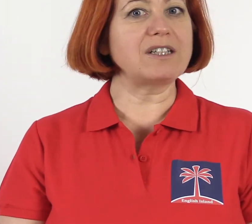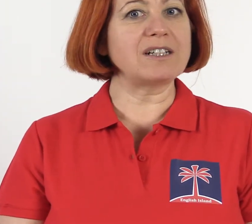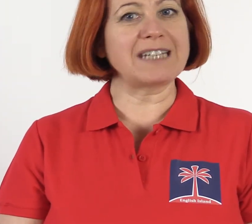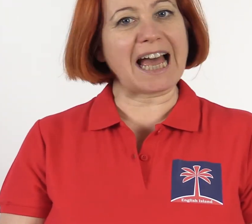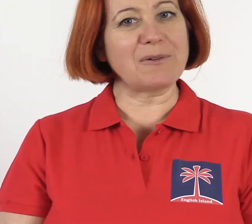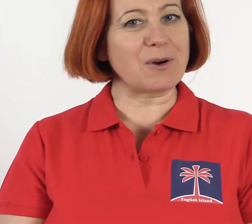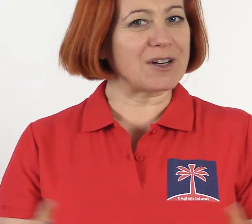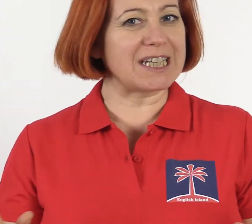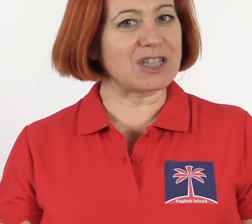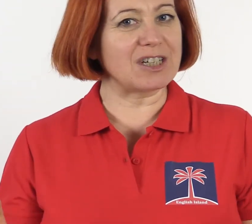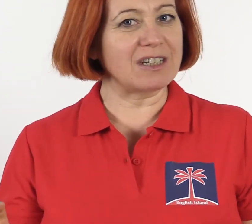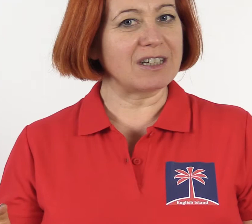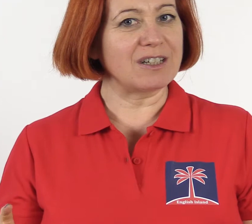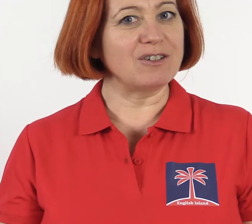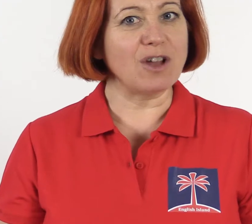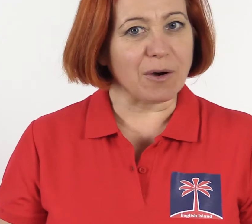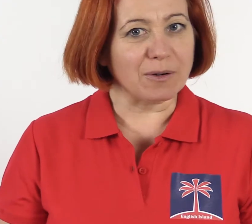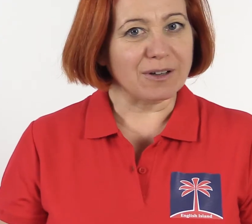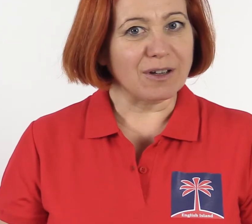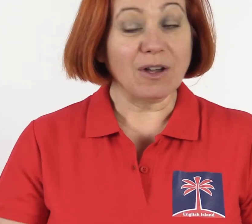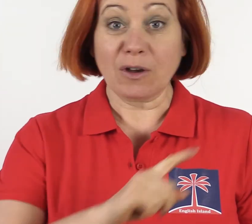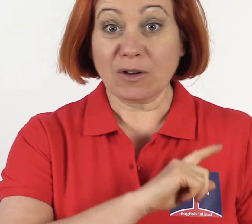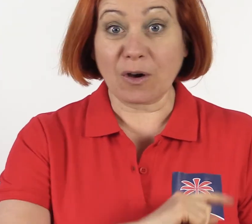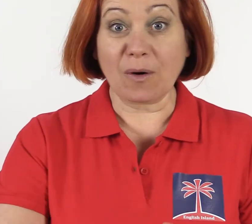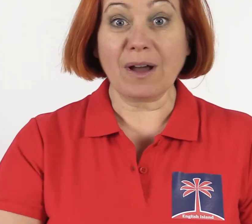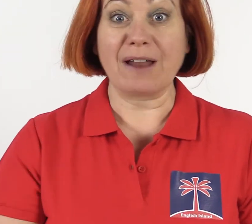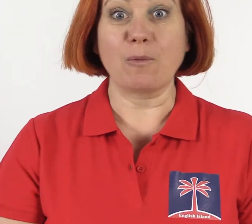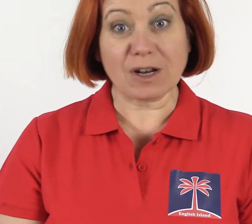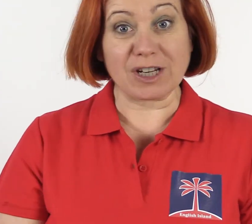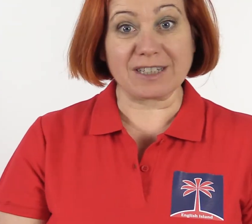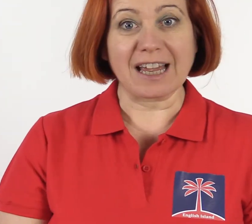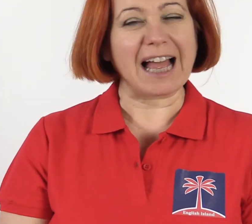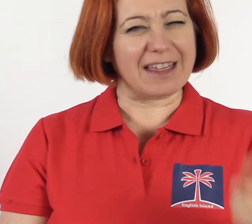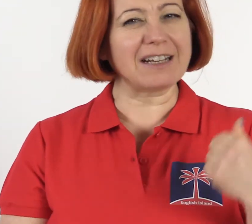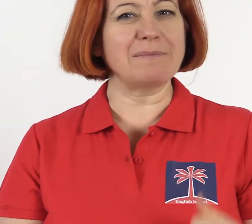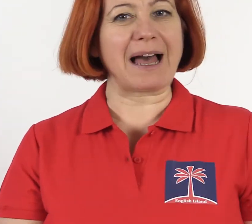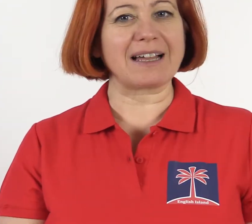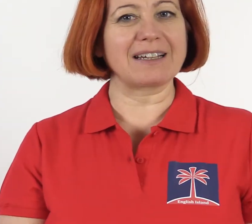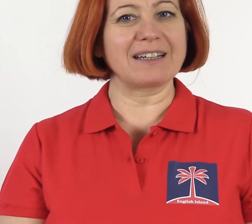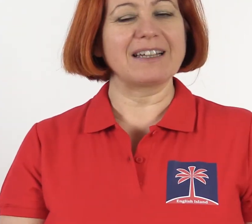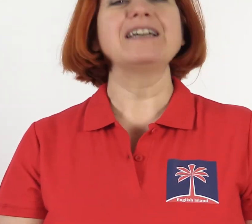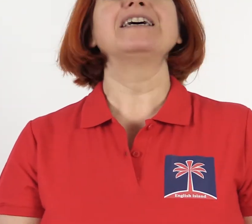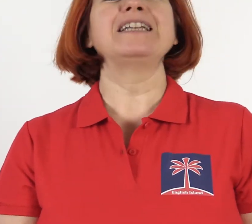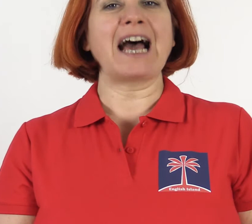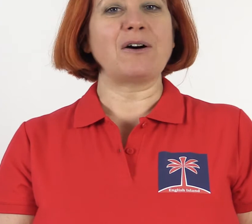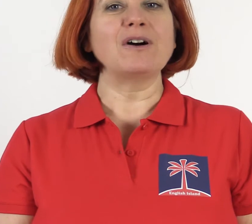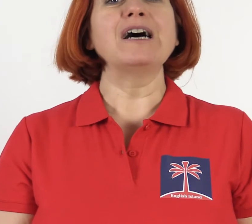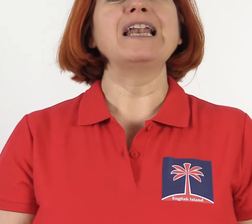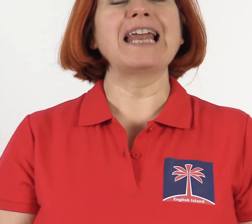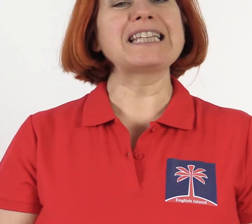Done Dan, Workers Edition? No? Go and watch it, and then come back. Now, let's